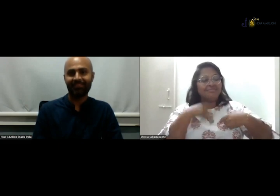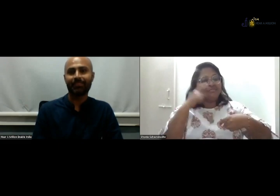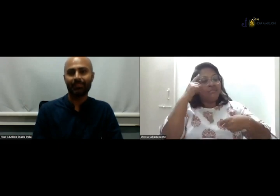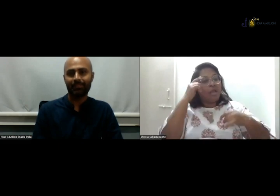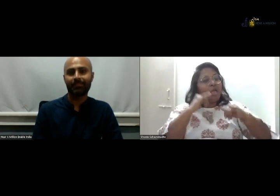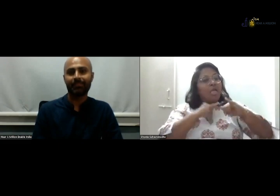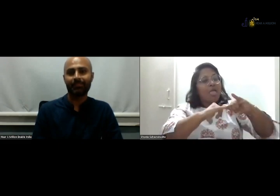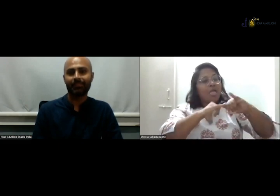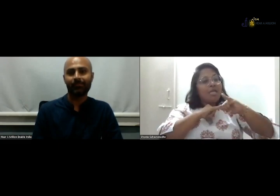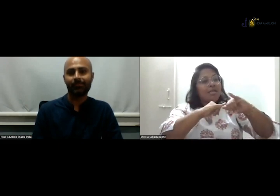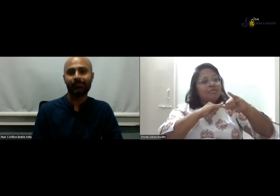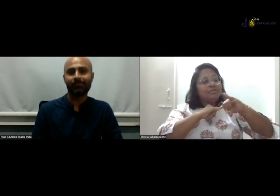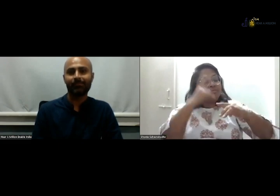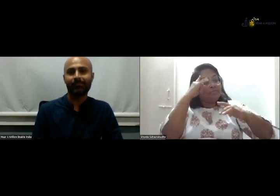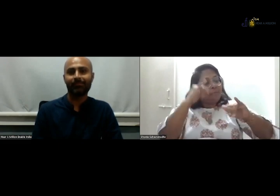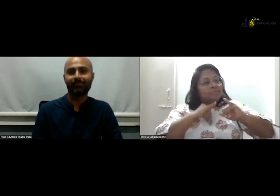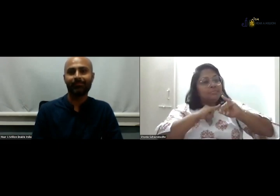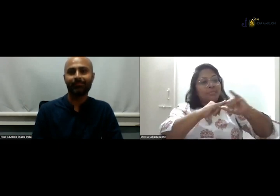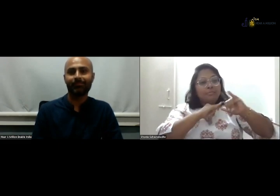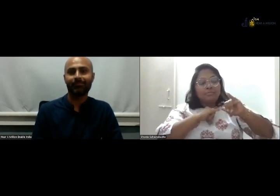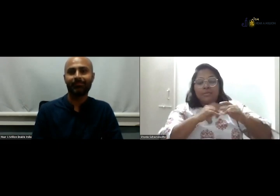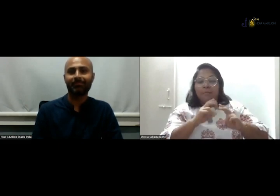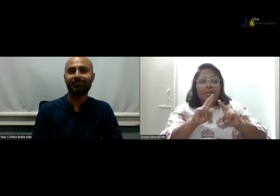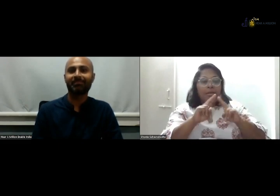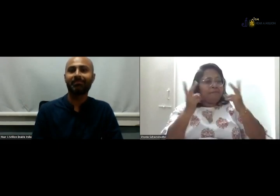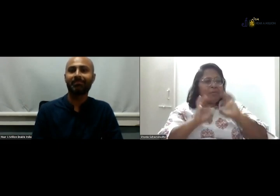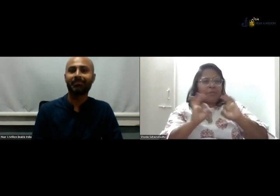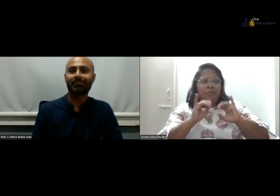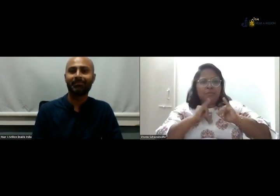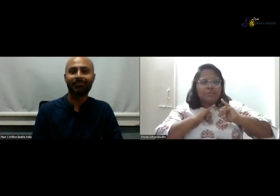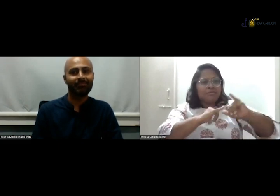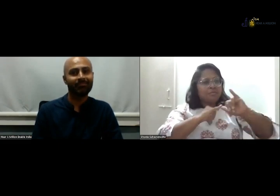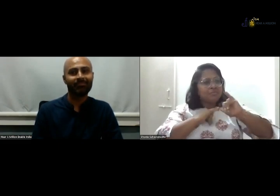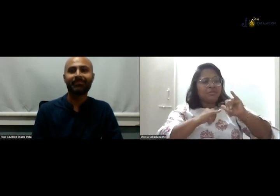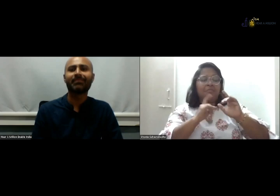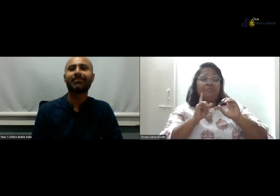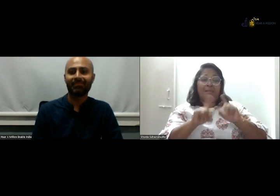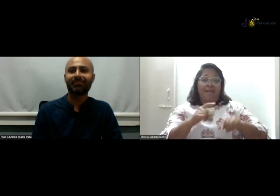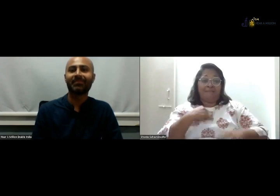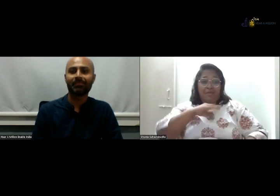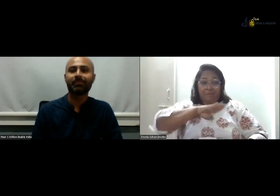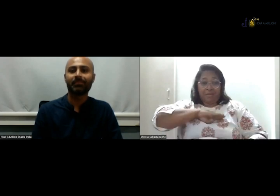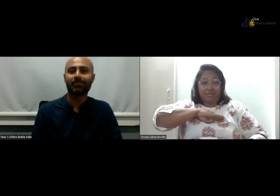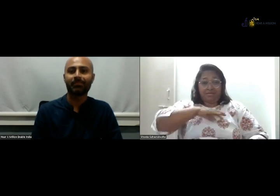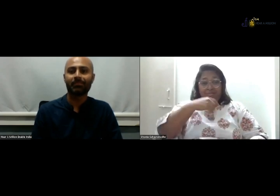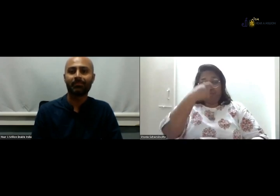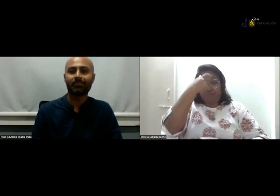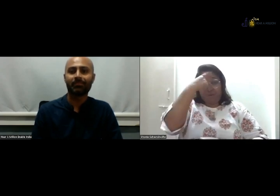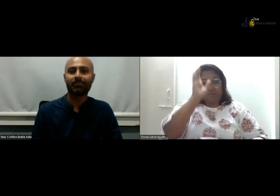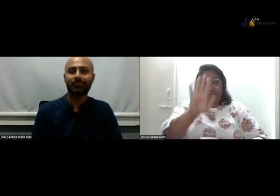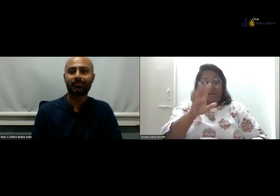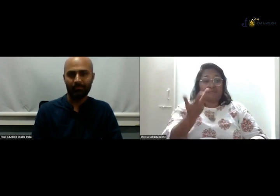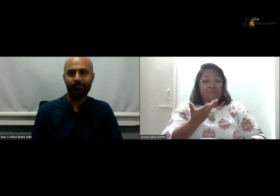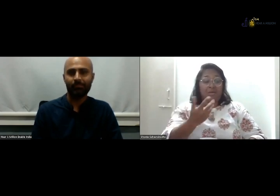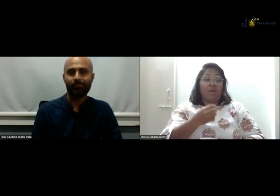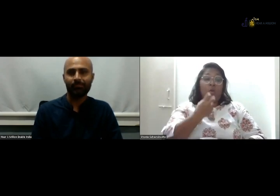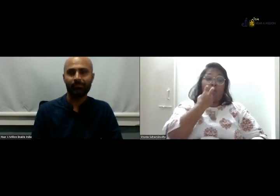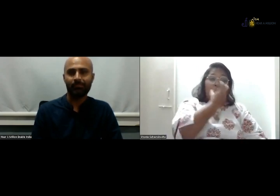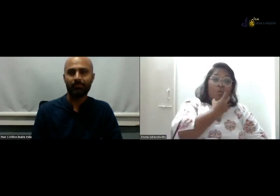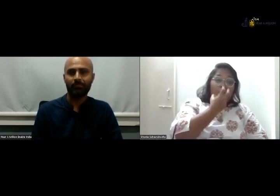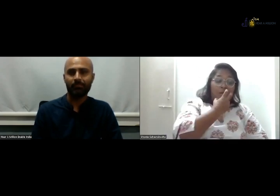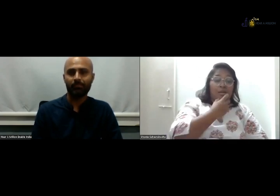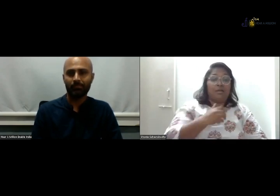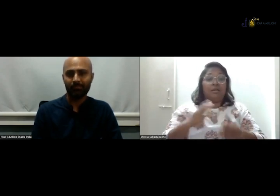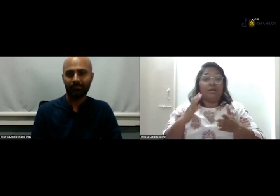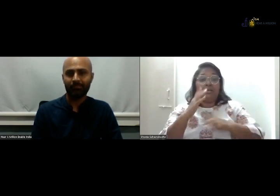Okay, so we used to chat in a group, and our mindset, it's almost the same. Whatever I